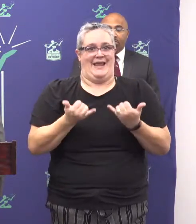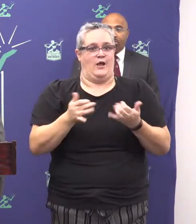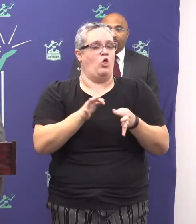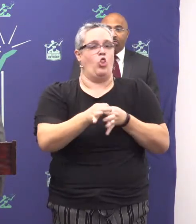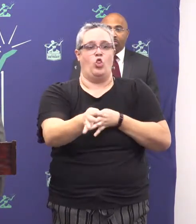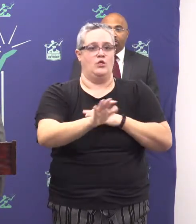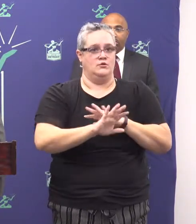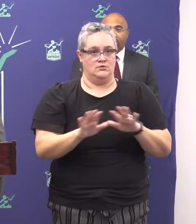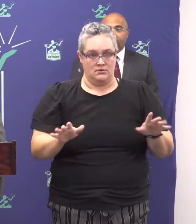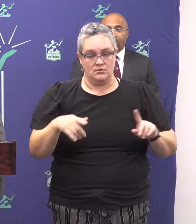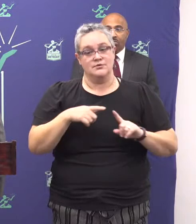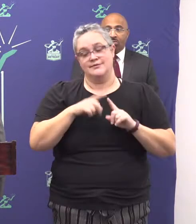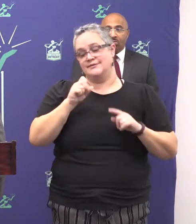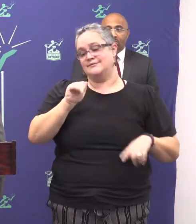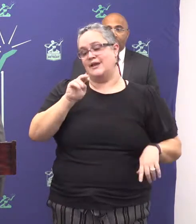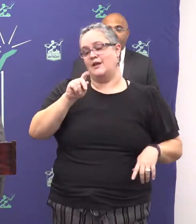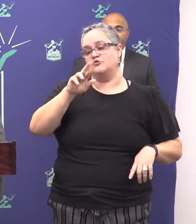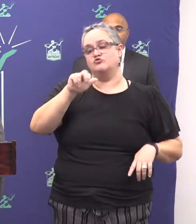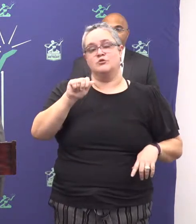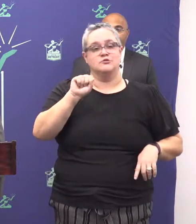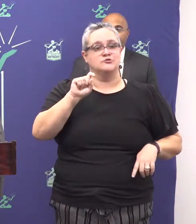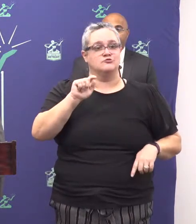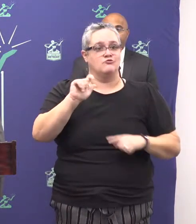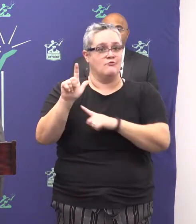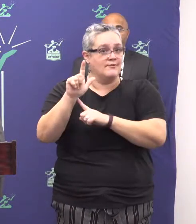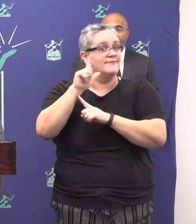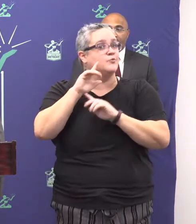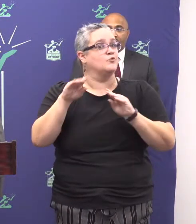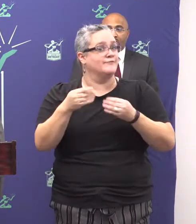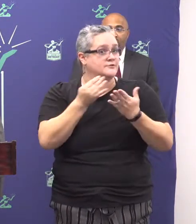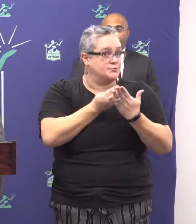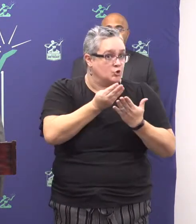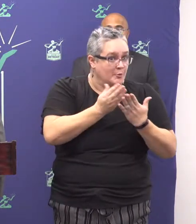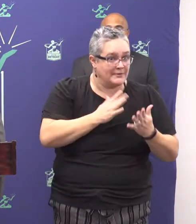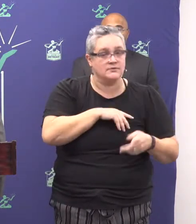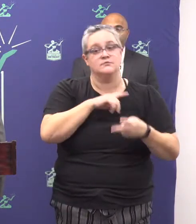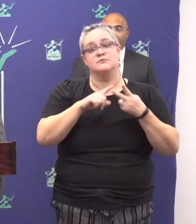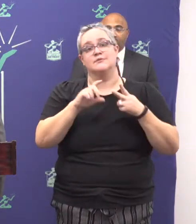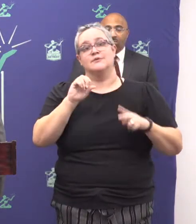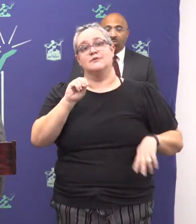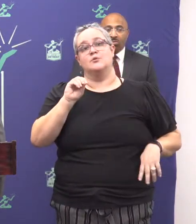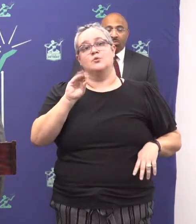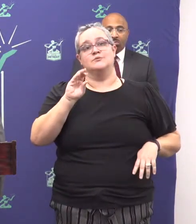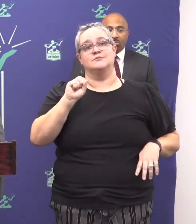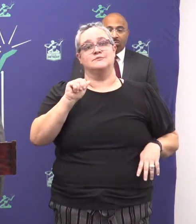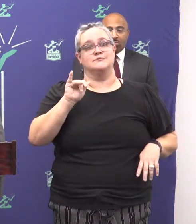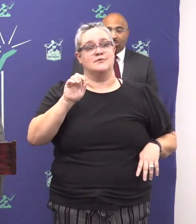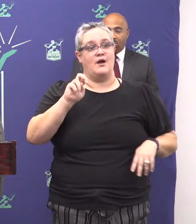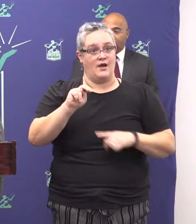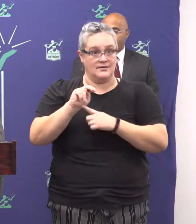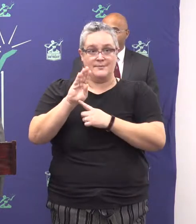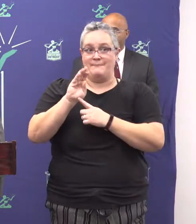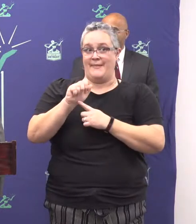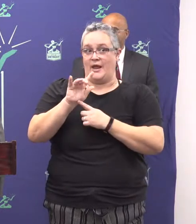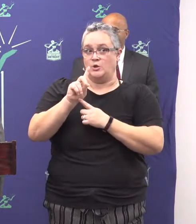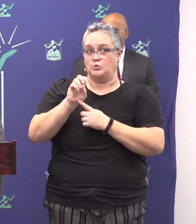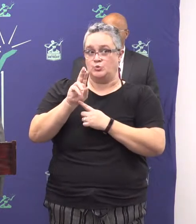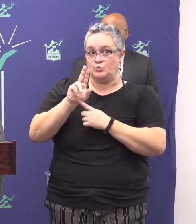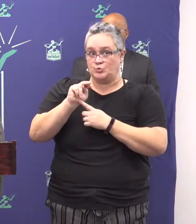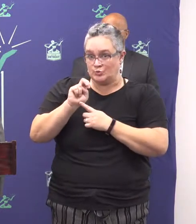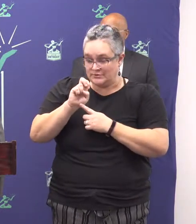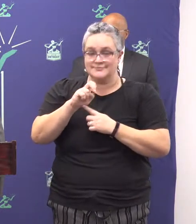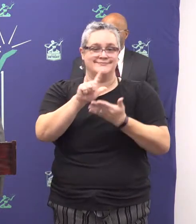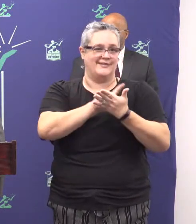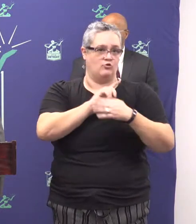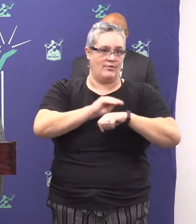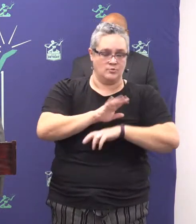Sandra Stahl and the Office of Procurement, working with Hassan Beydoun, our legal counsel, Michael Oglesby